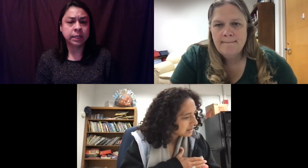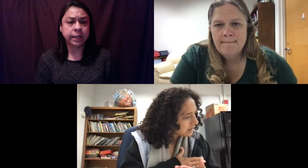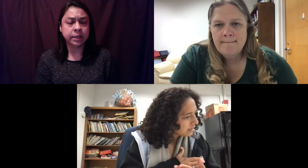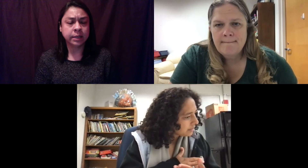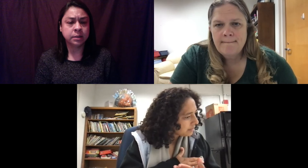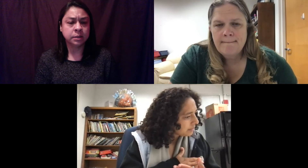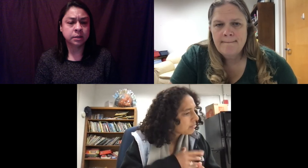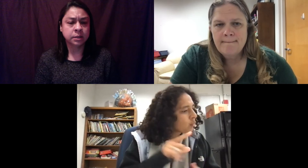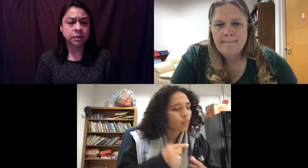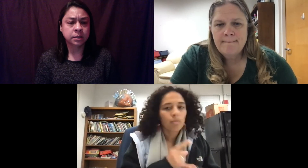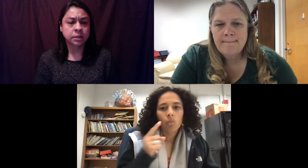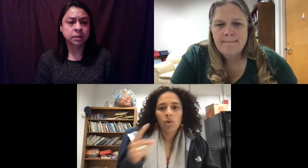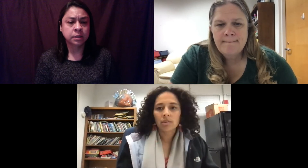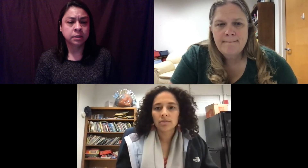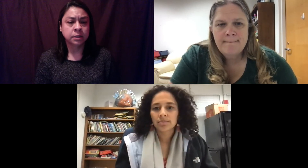Lynn Langill.